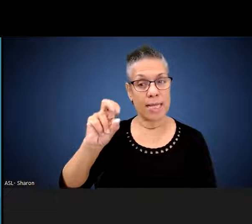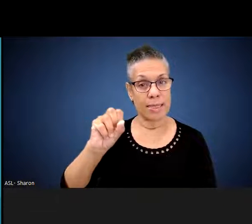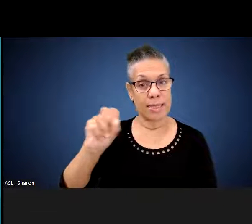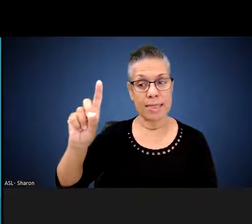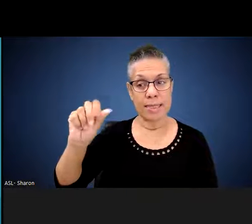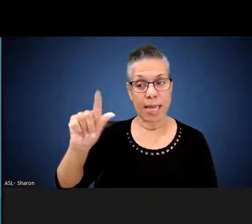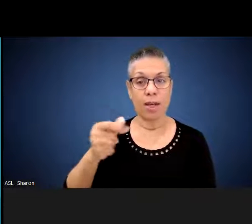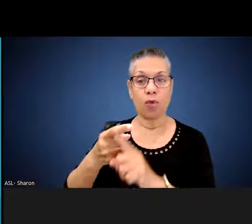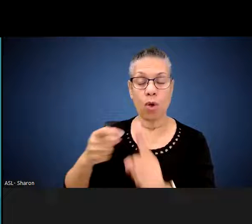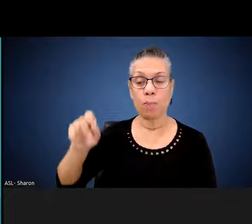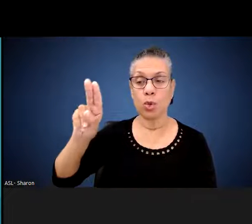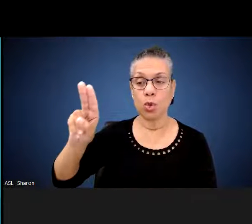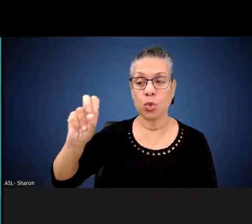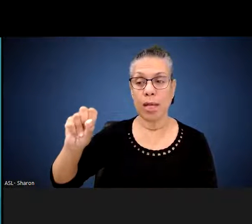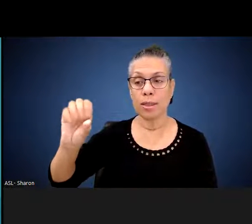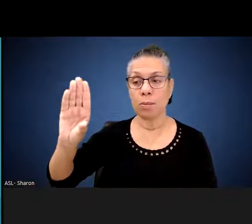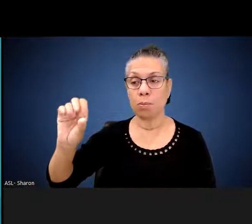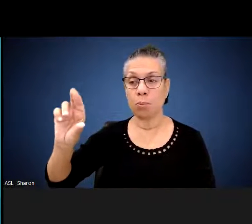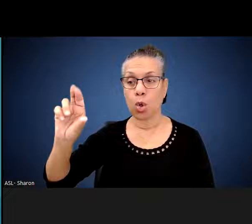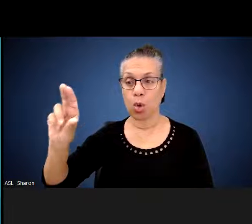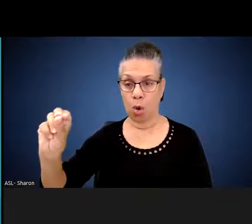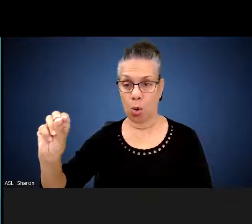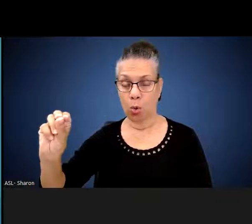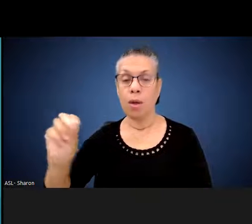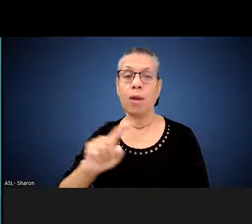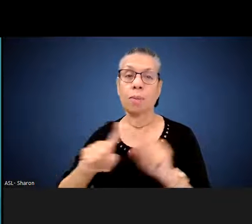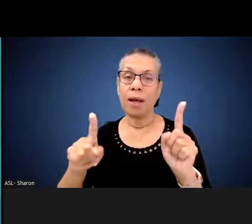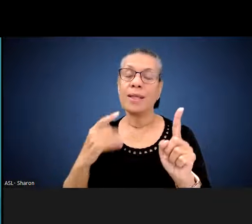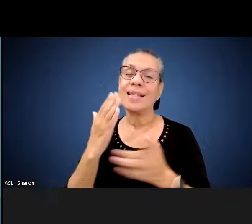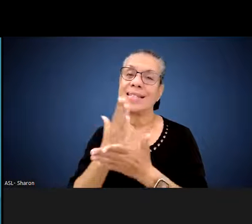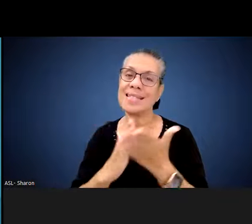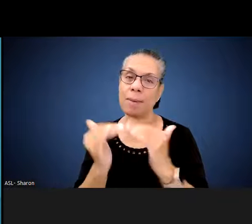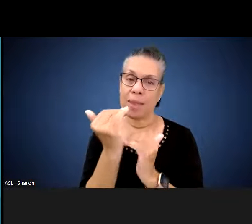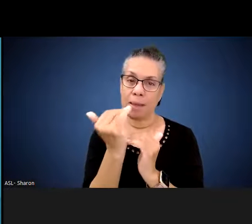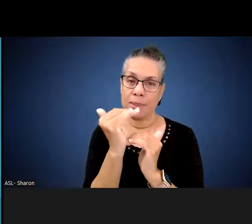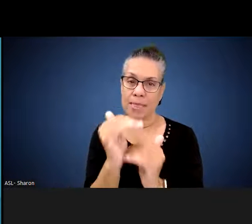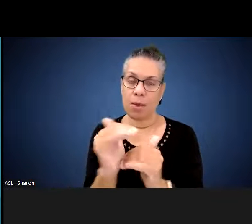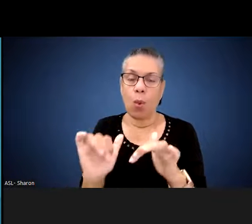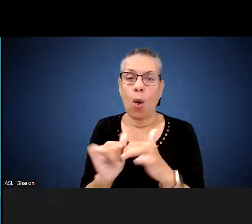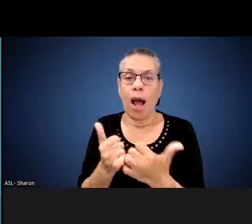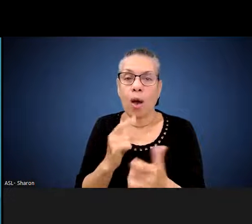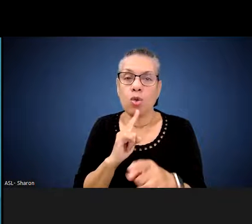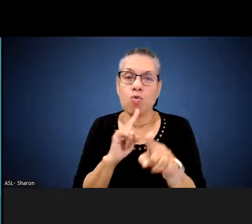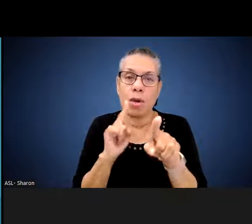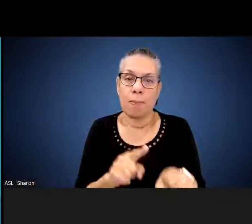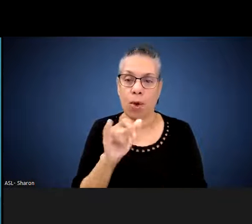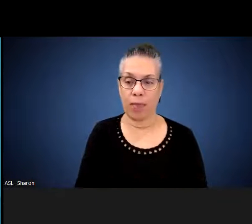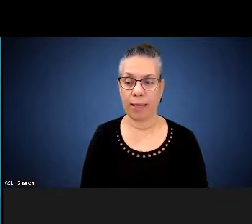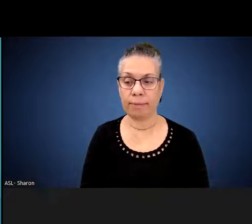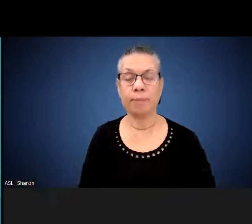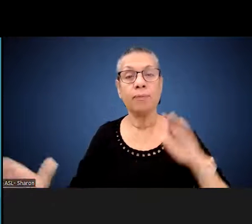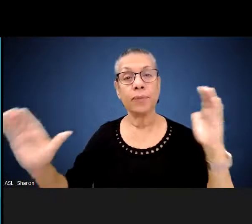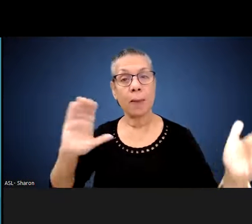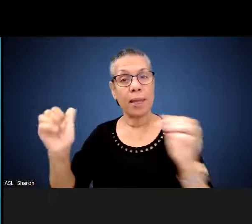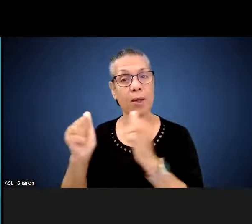US Bureau, there are data limitations with how the federal data is reported as it compares to